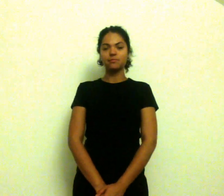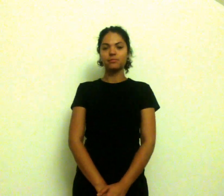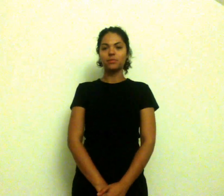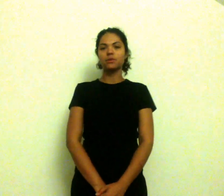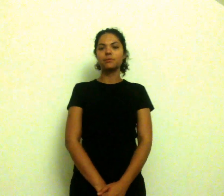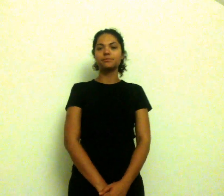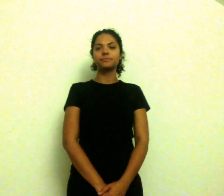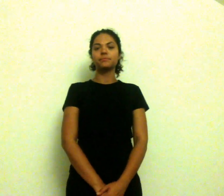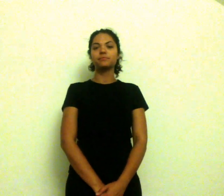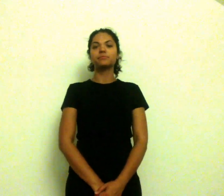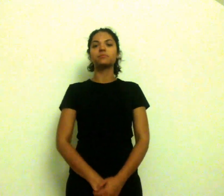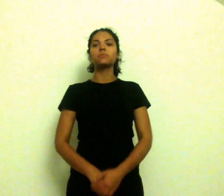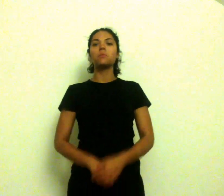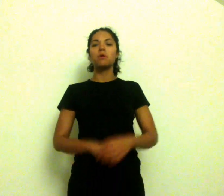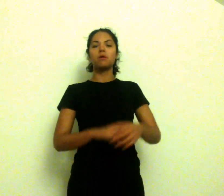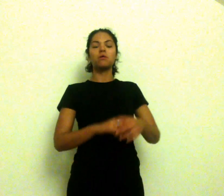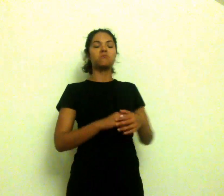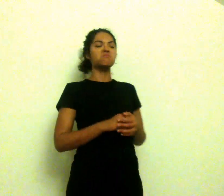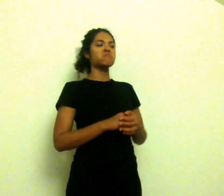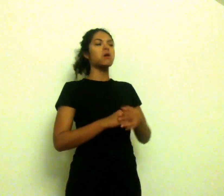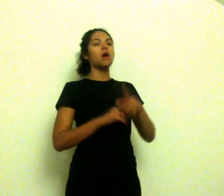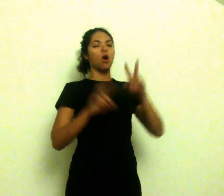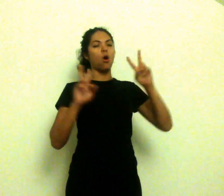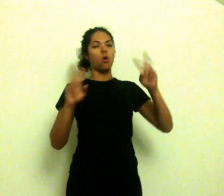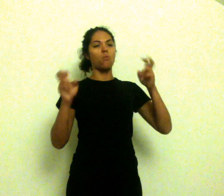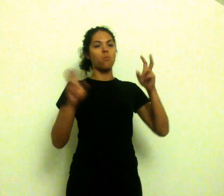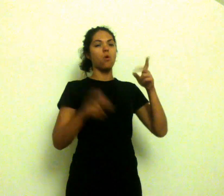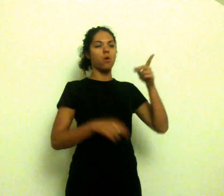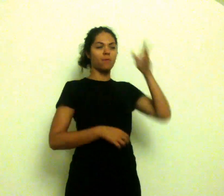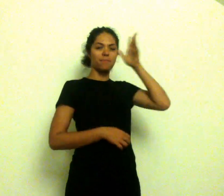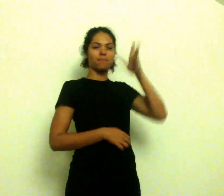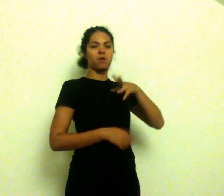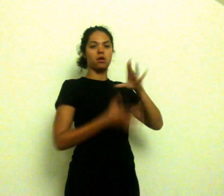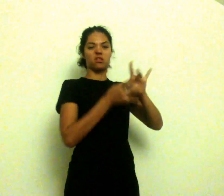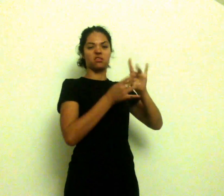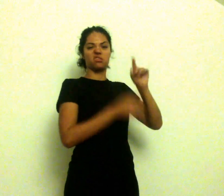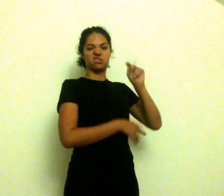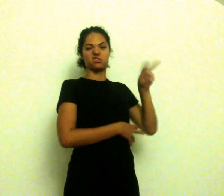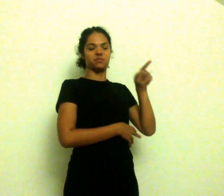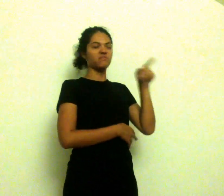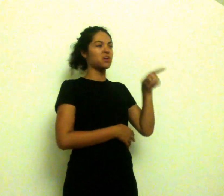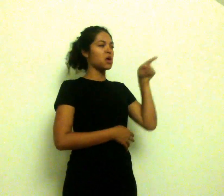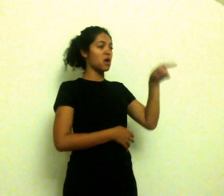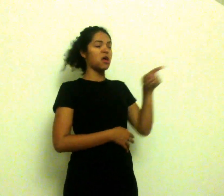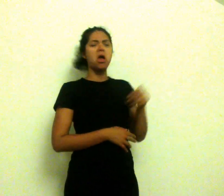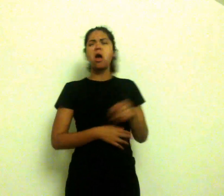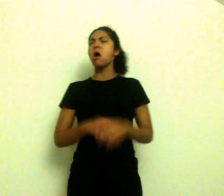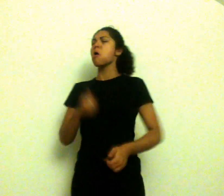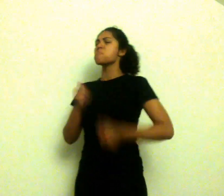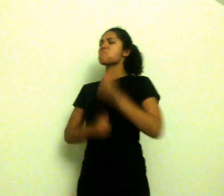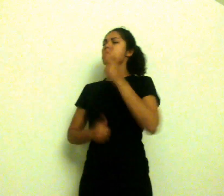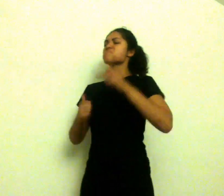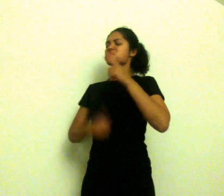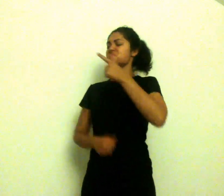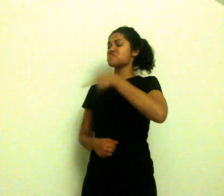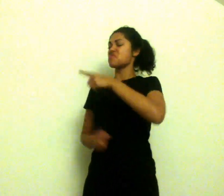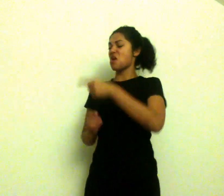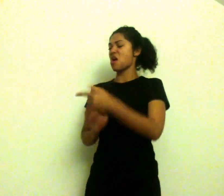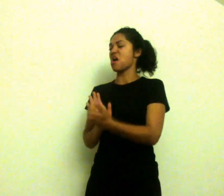I remember hearing him say this on television. Most of those who are objecting to my position are basically religious and